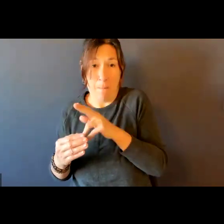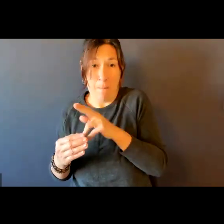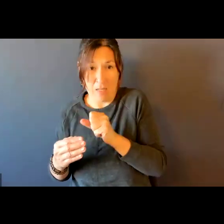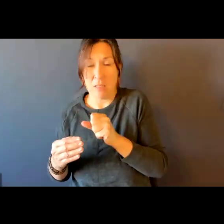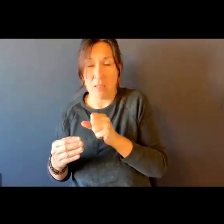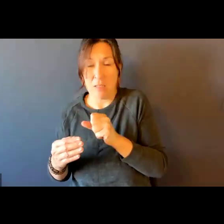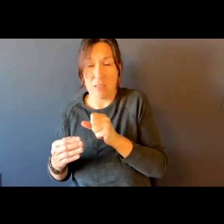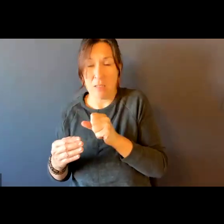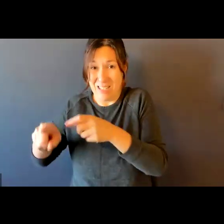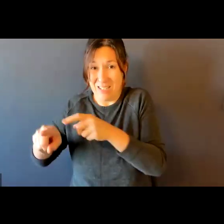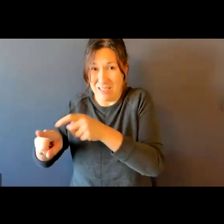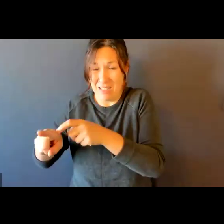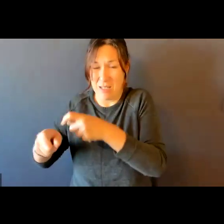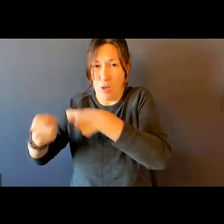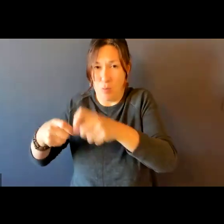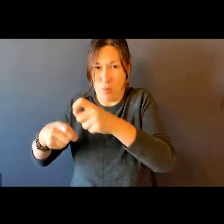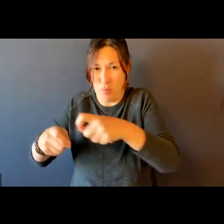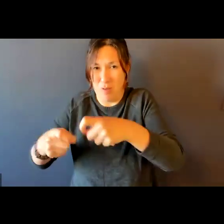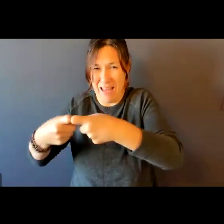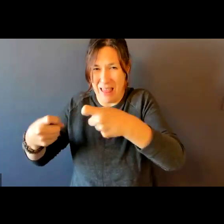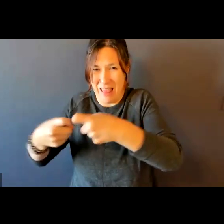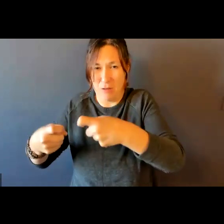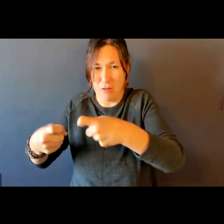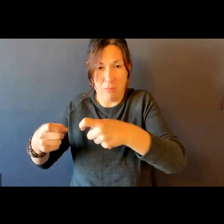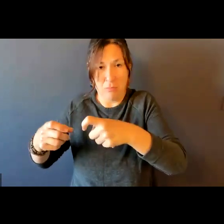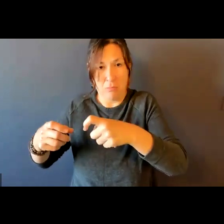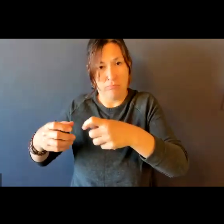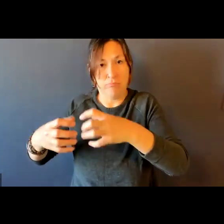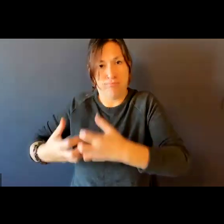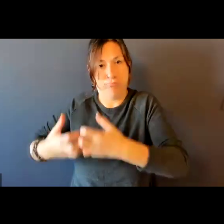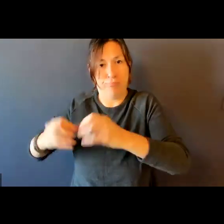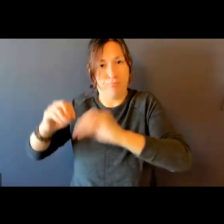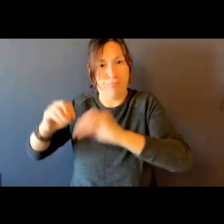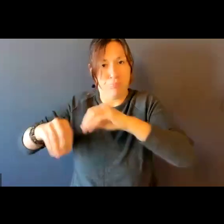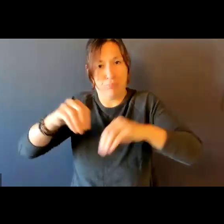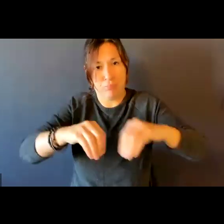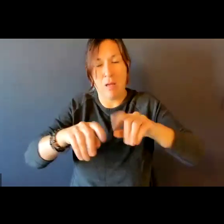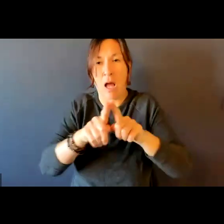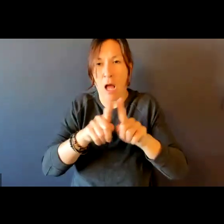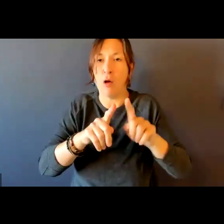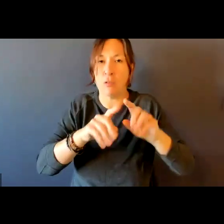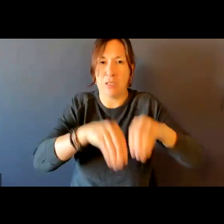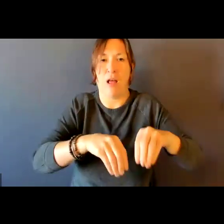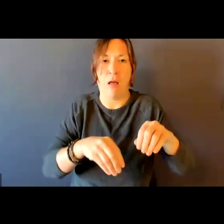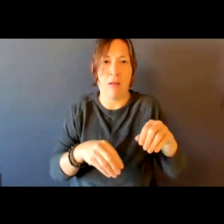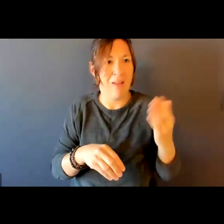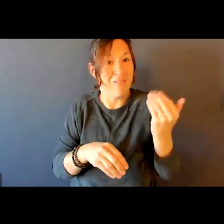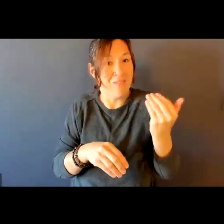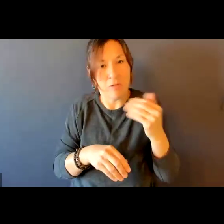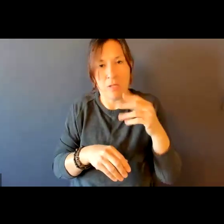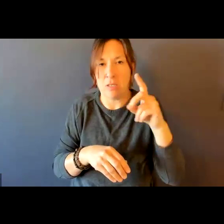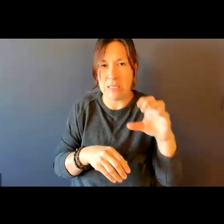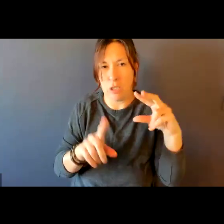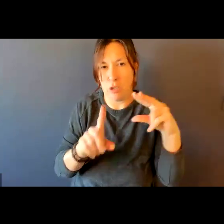install 15 DC fast chargers and supporting infrastructure. In combination, the grants